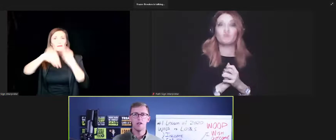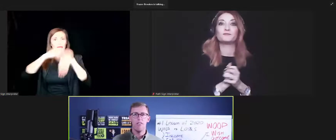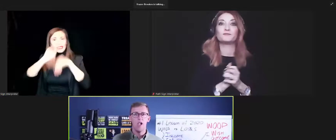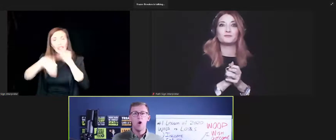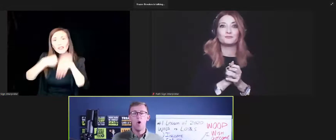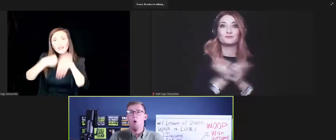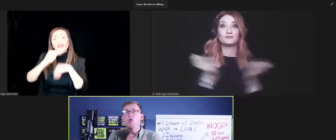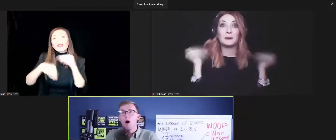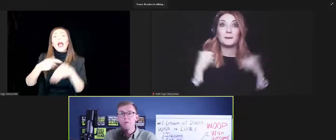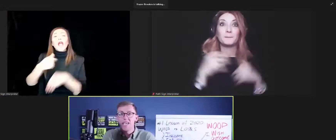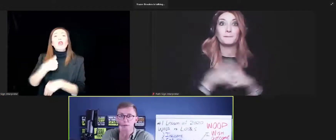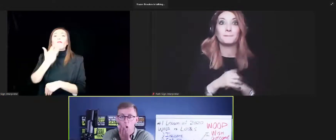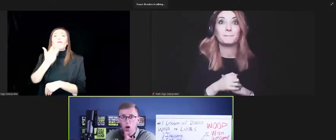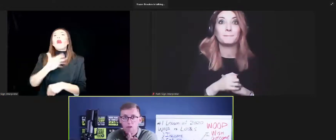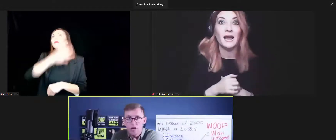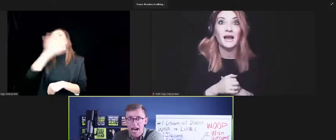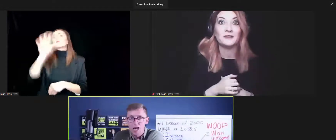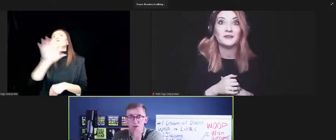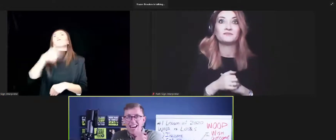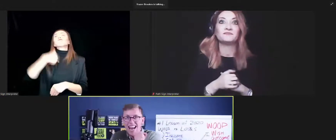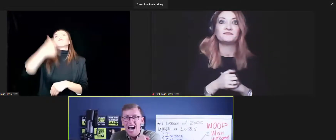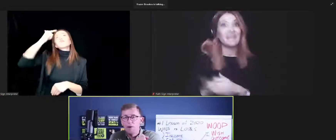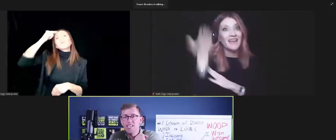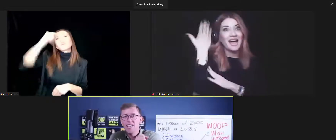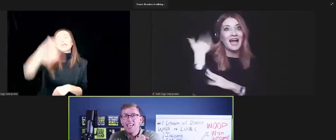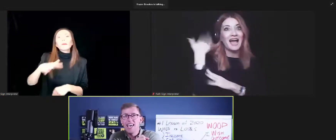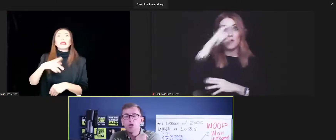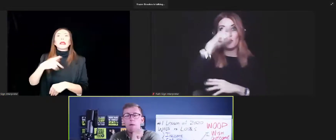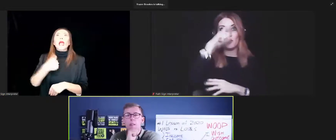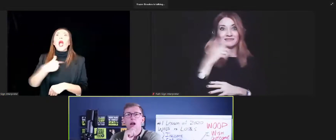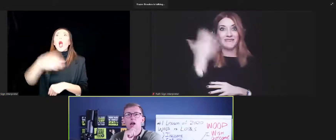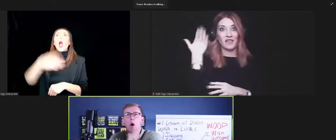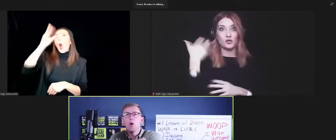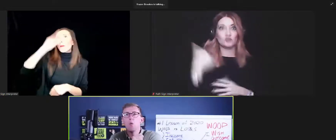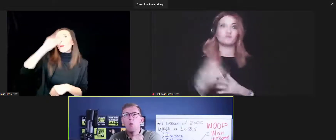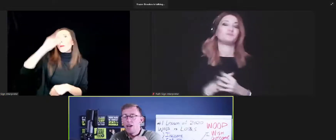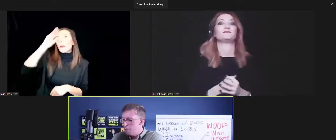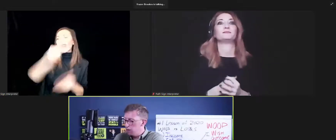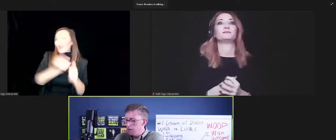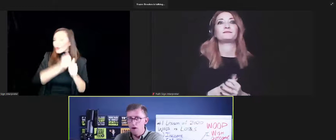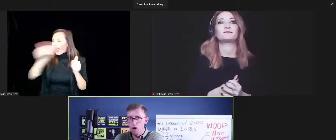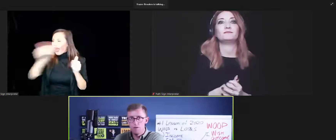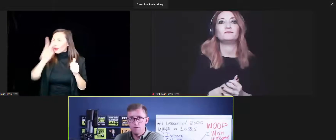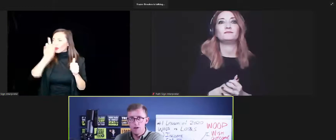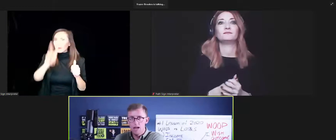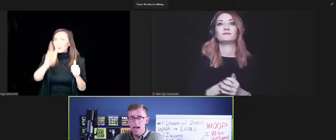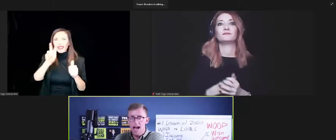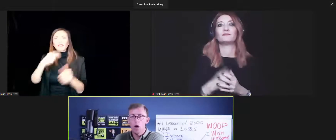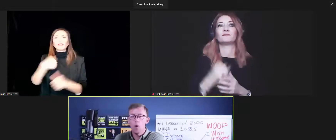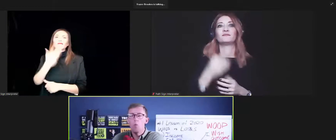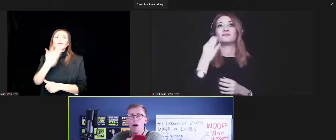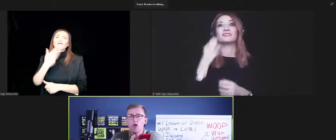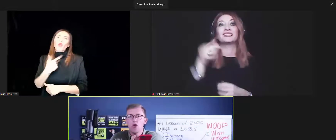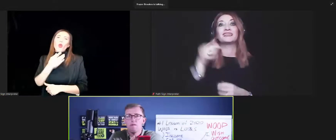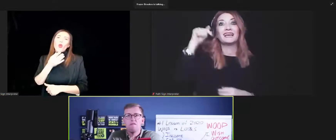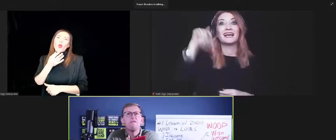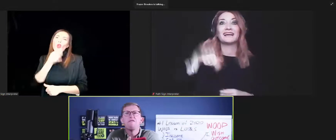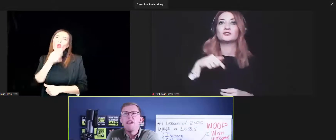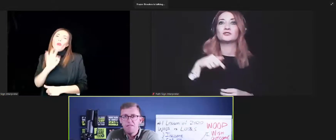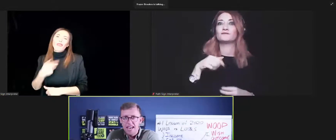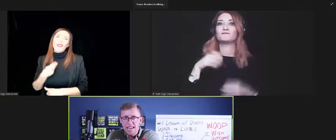is. One top tip for all of you guys right now, I'll tell you this. Go and pick up the phone and go and